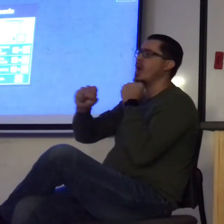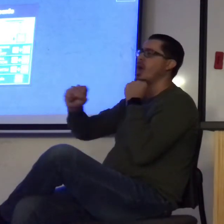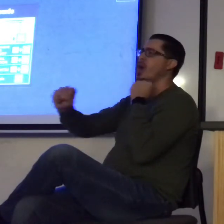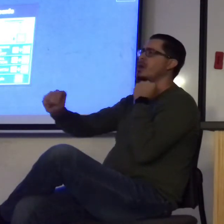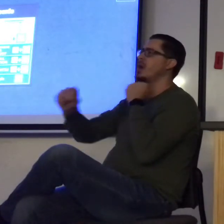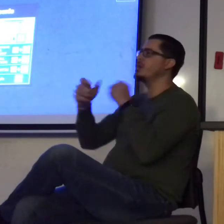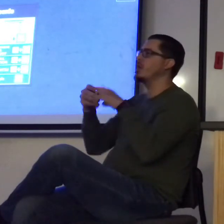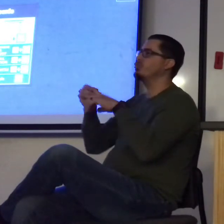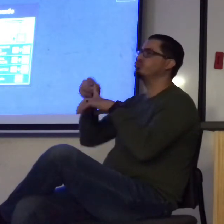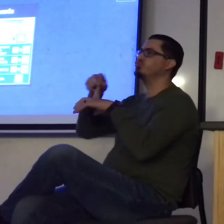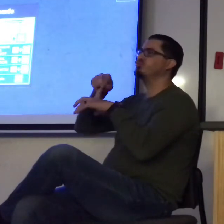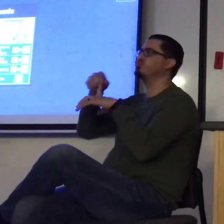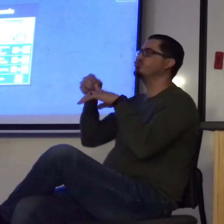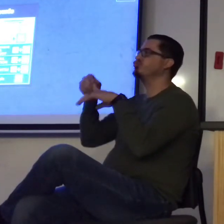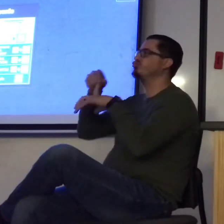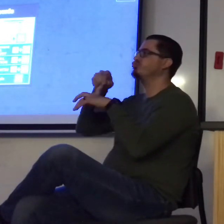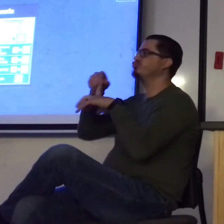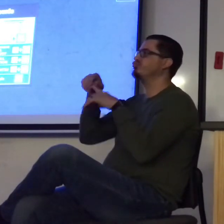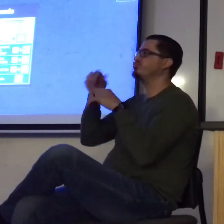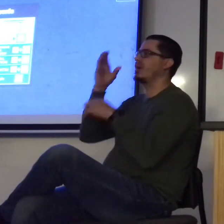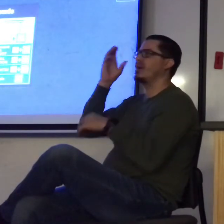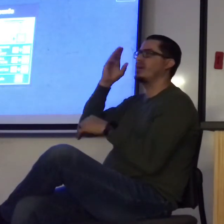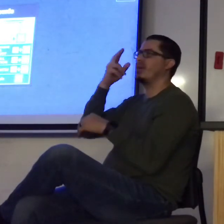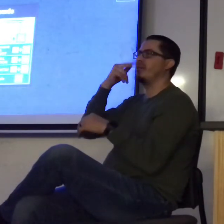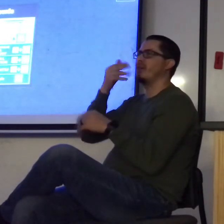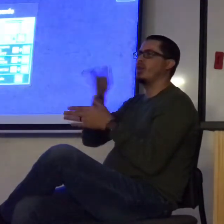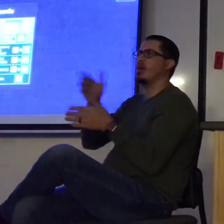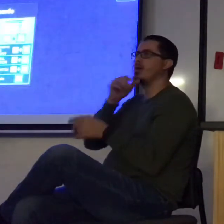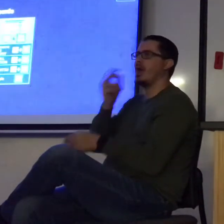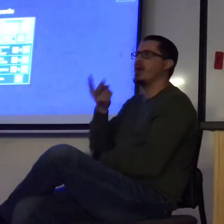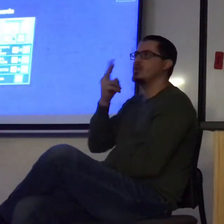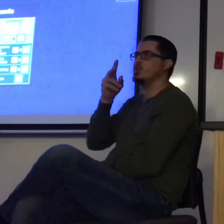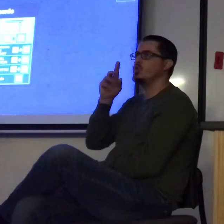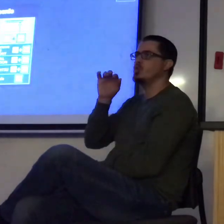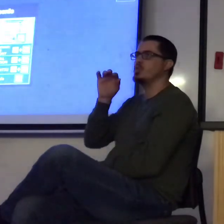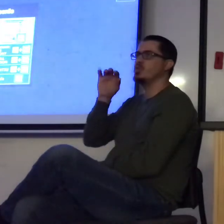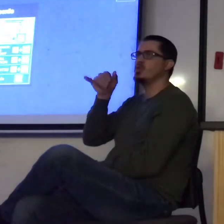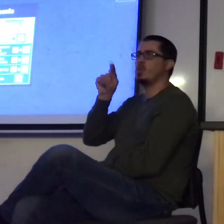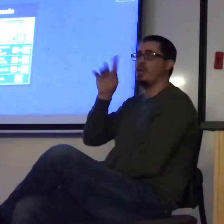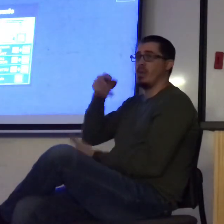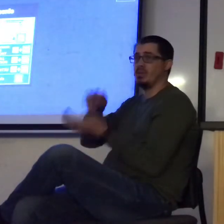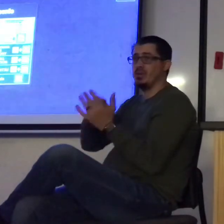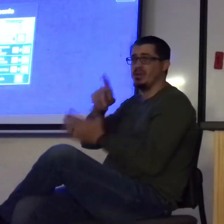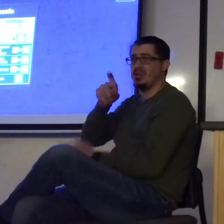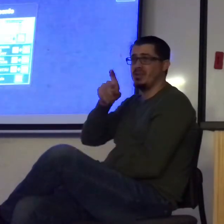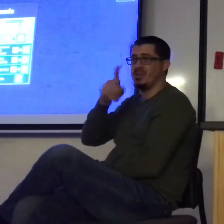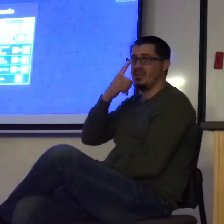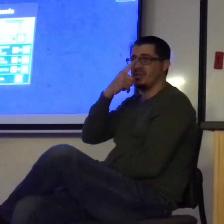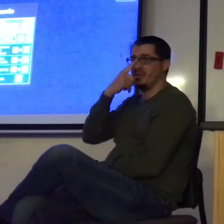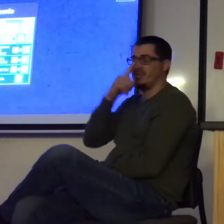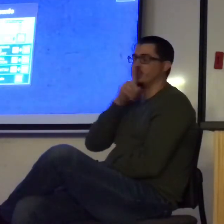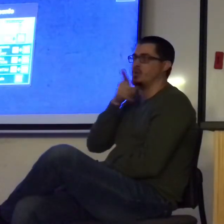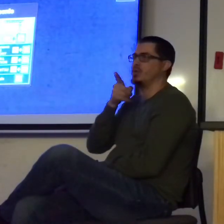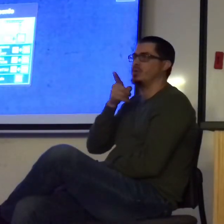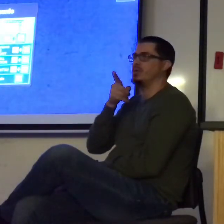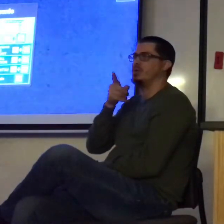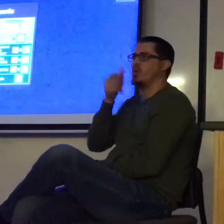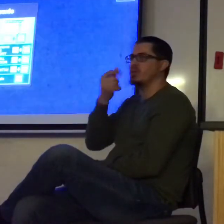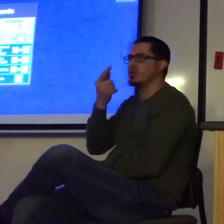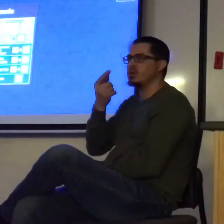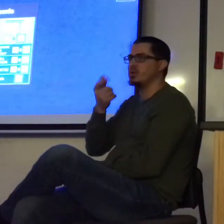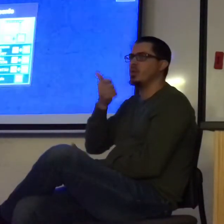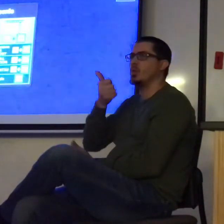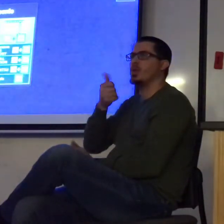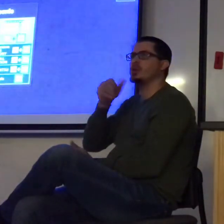can just bend it in a funny way. Okay. They're not two joints, right? Okay. Okay. Is that what you mean by that? Sure, yeah. Yeah, but which one? Which